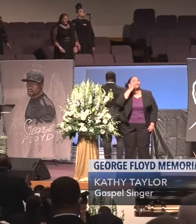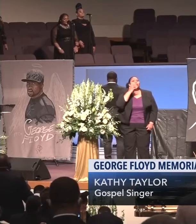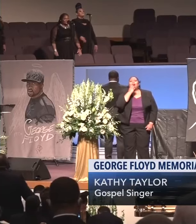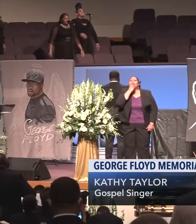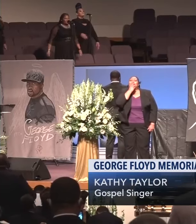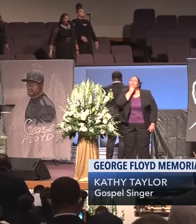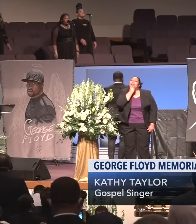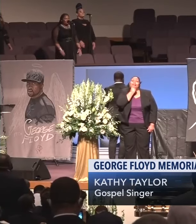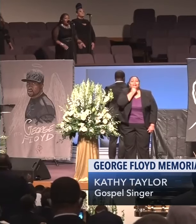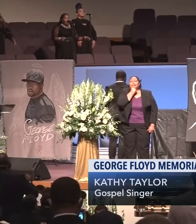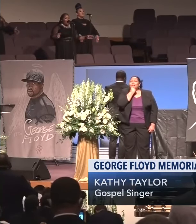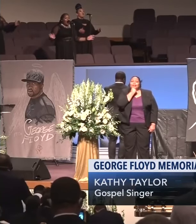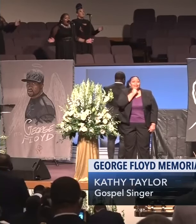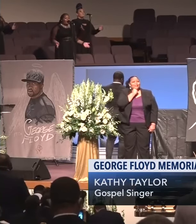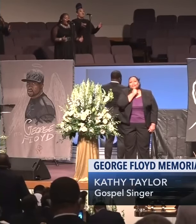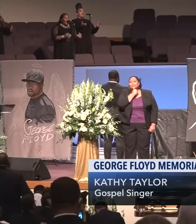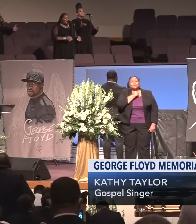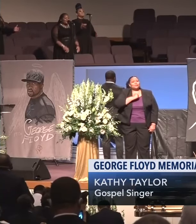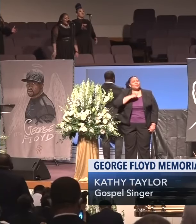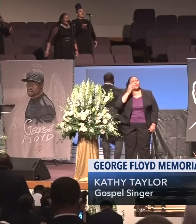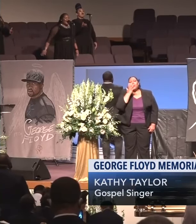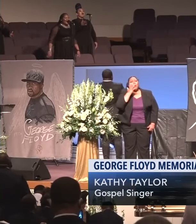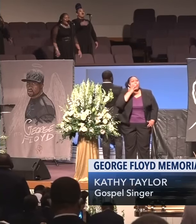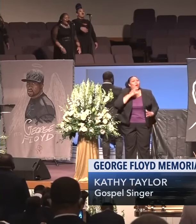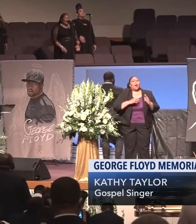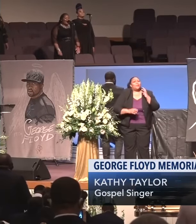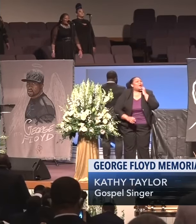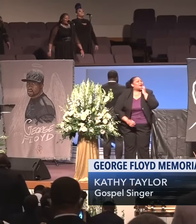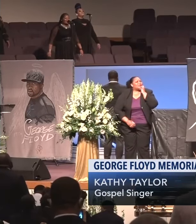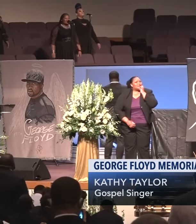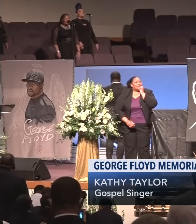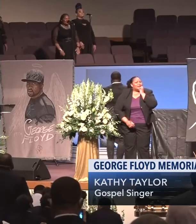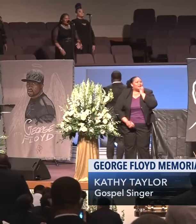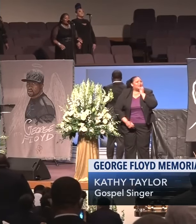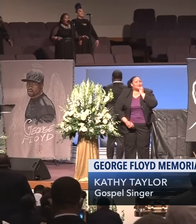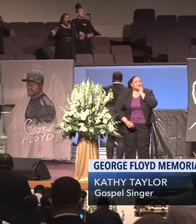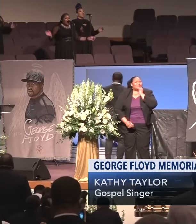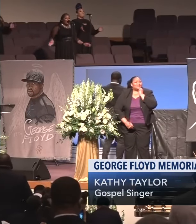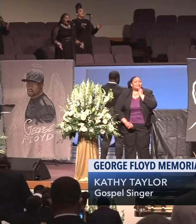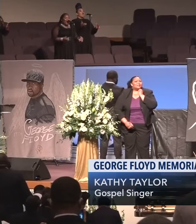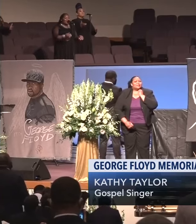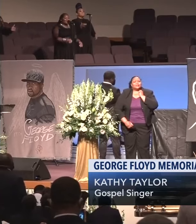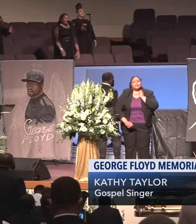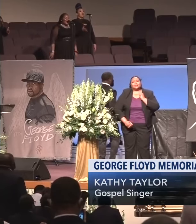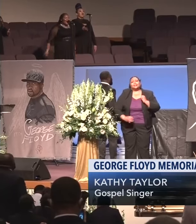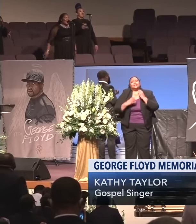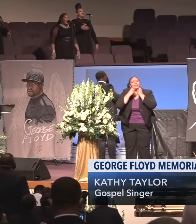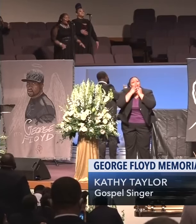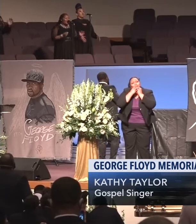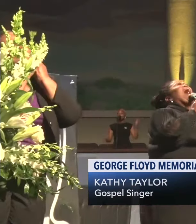Oh, I praise him. Oh, so wonderful.